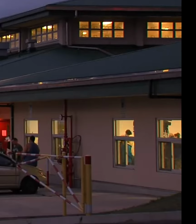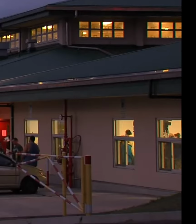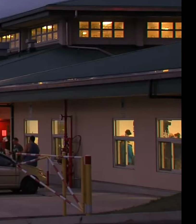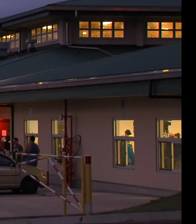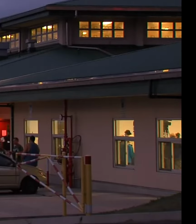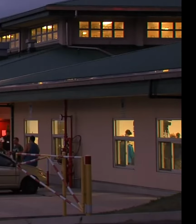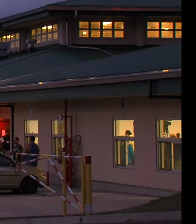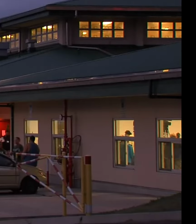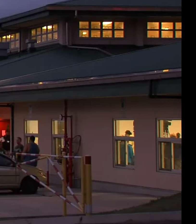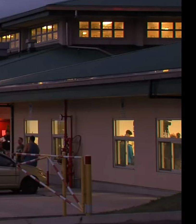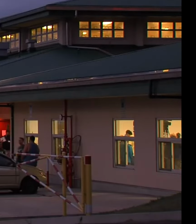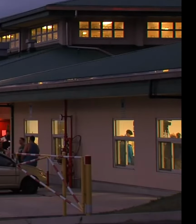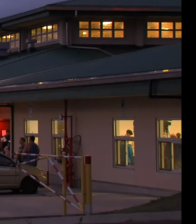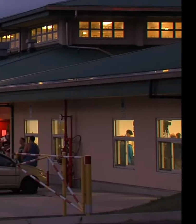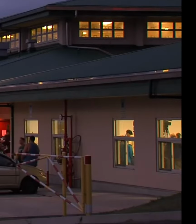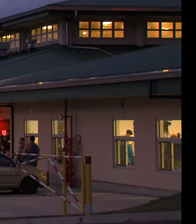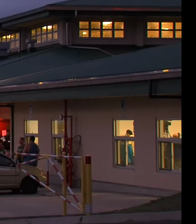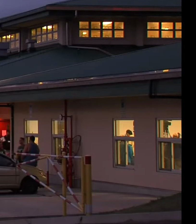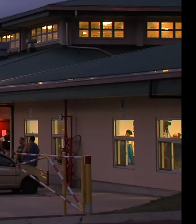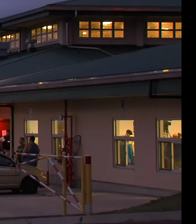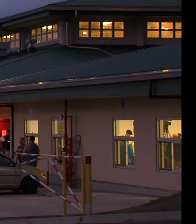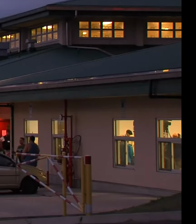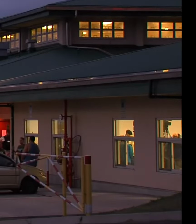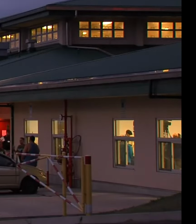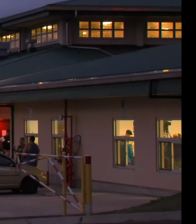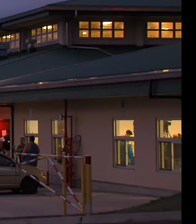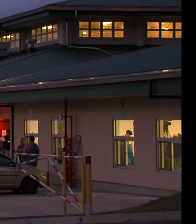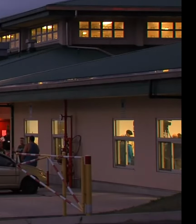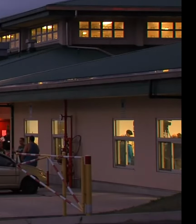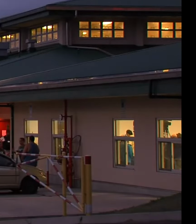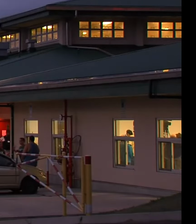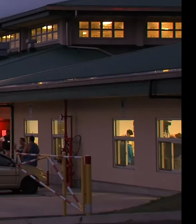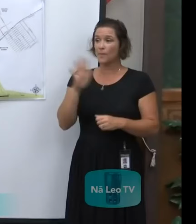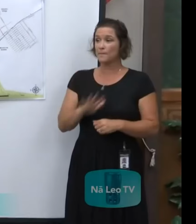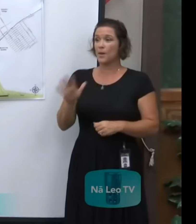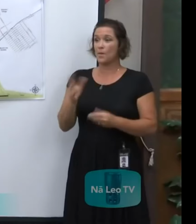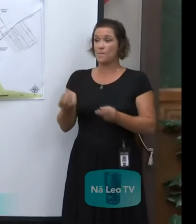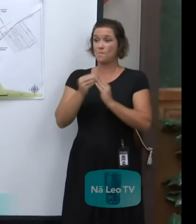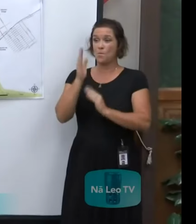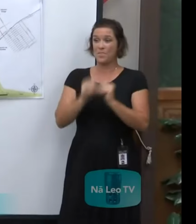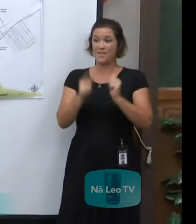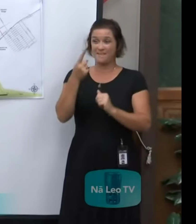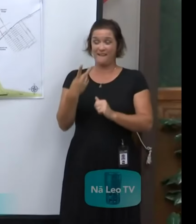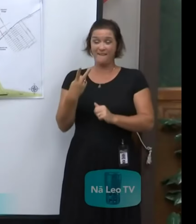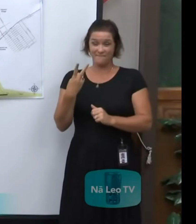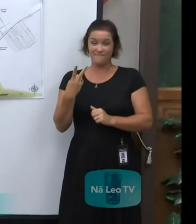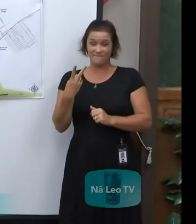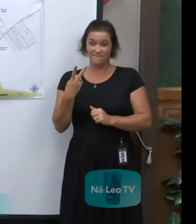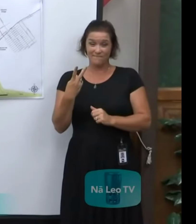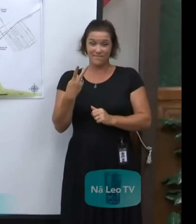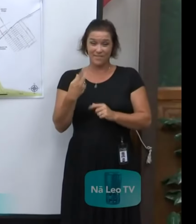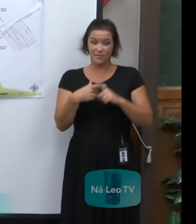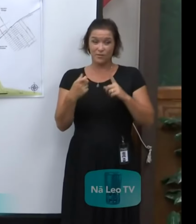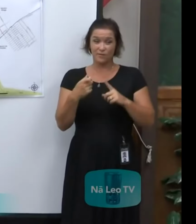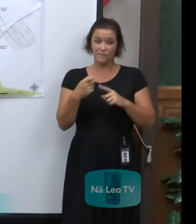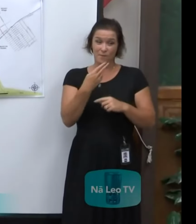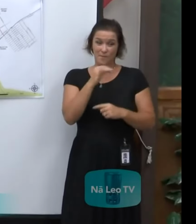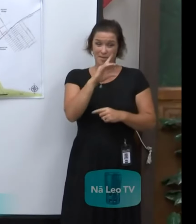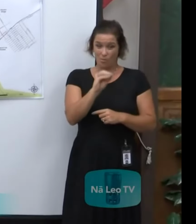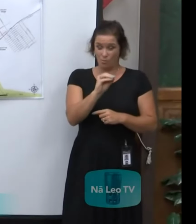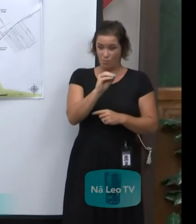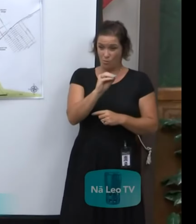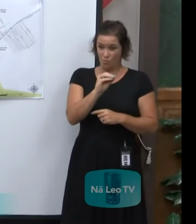Public safety, police department, about more than half of their force comes from the east side of the